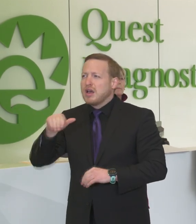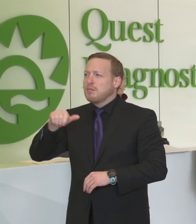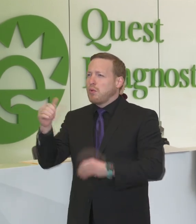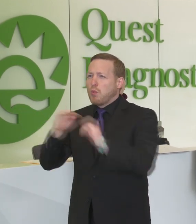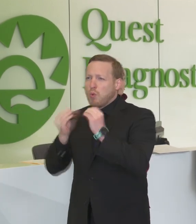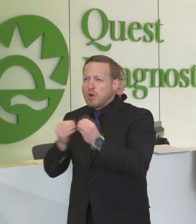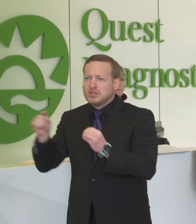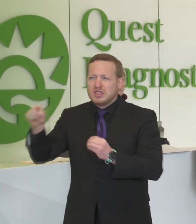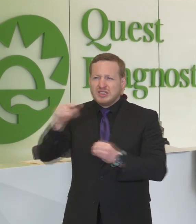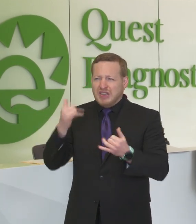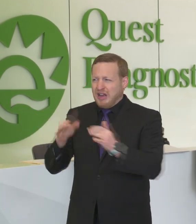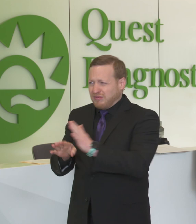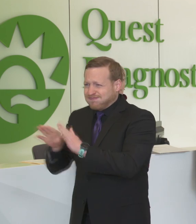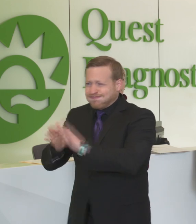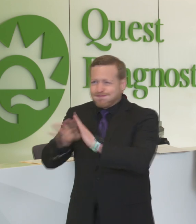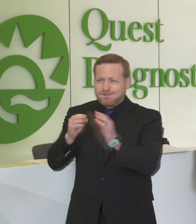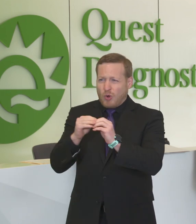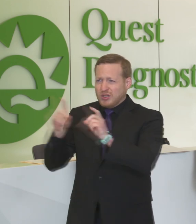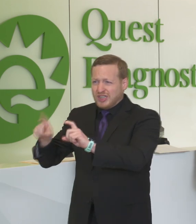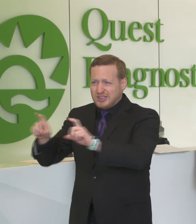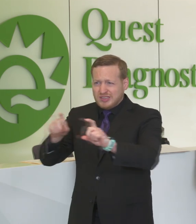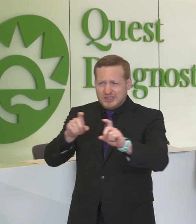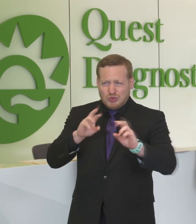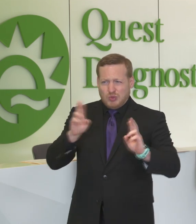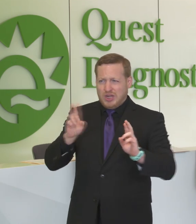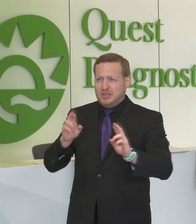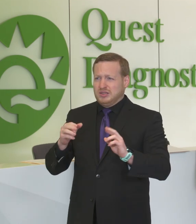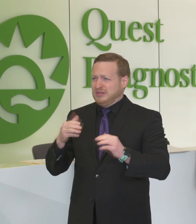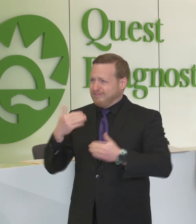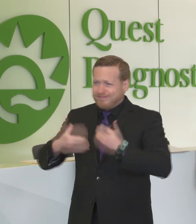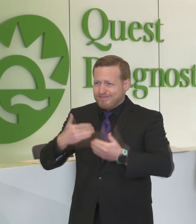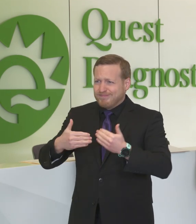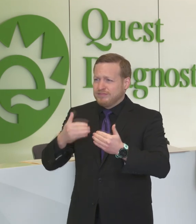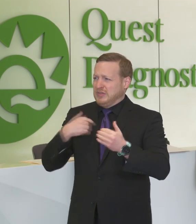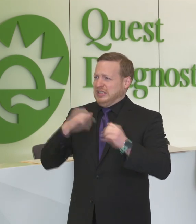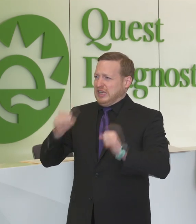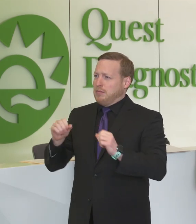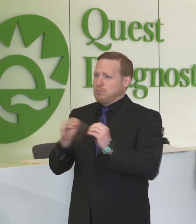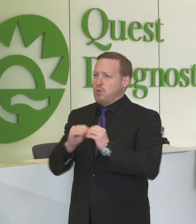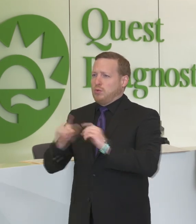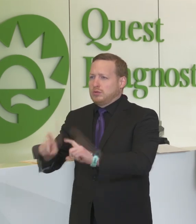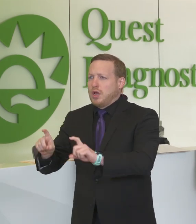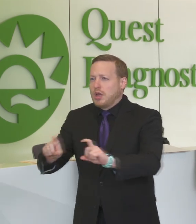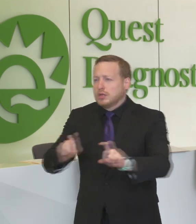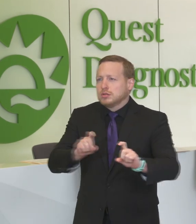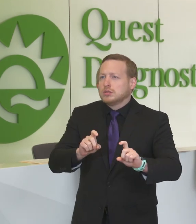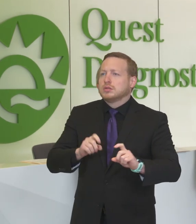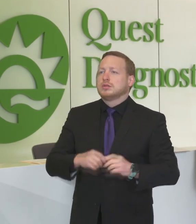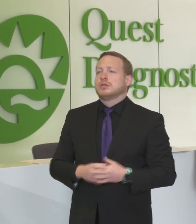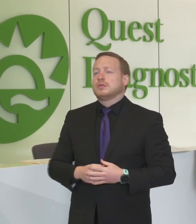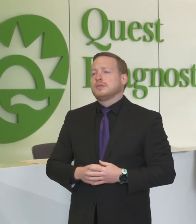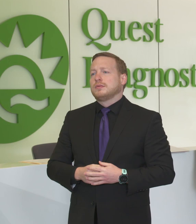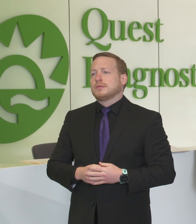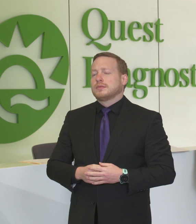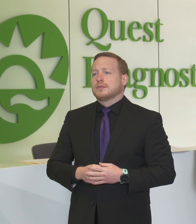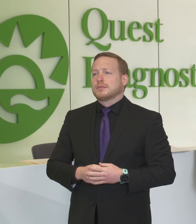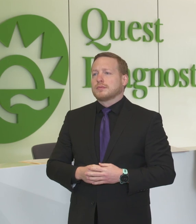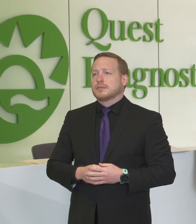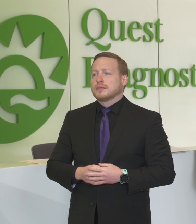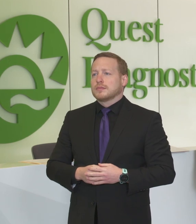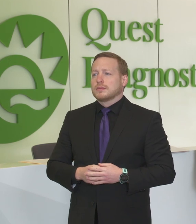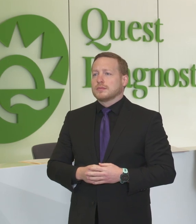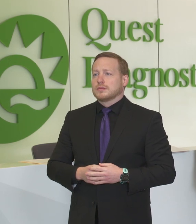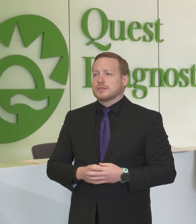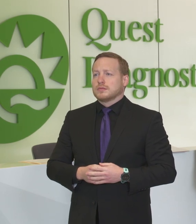point where we're doing the amount of testing every day that we believe we need to be doing. The other thing I do want to mention is many of you know we submitted